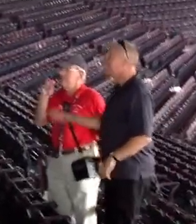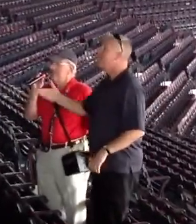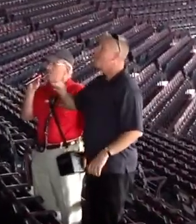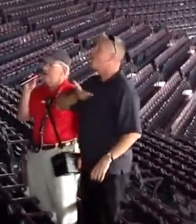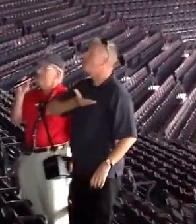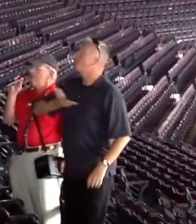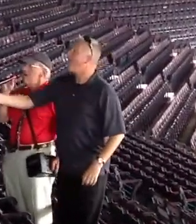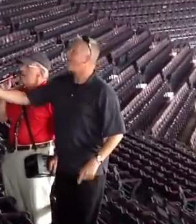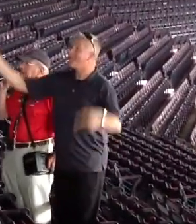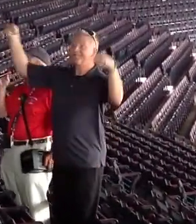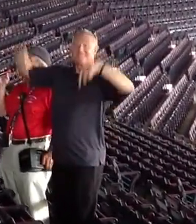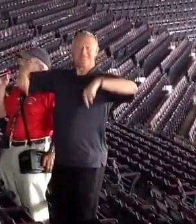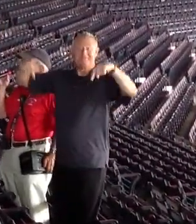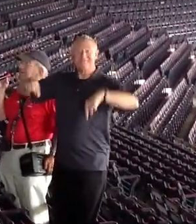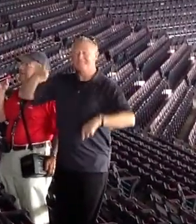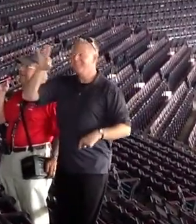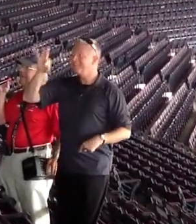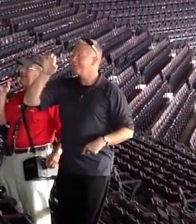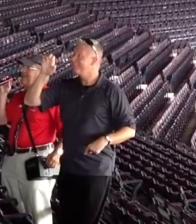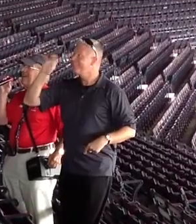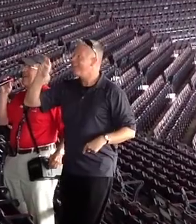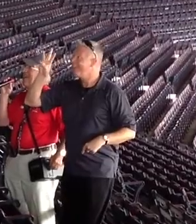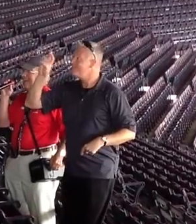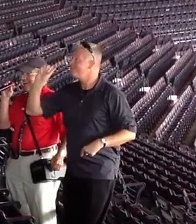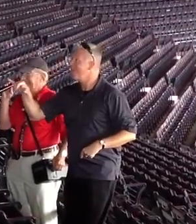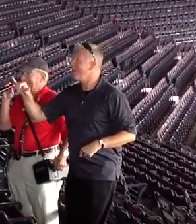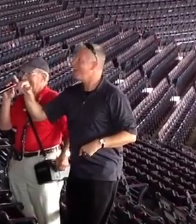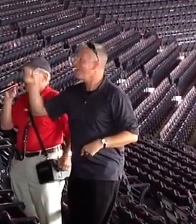Welcome to Fenway Park.